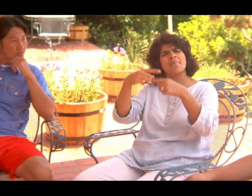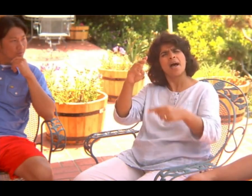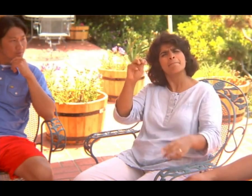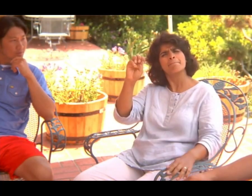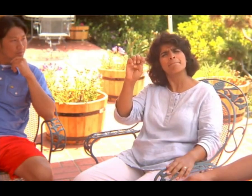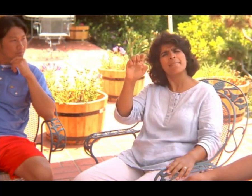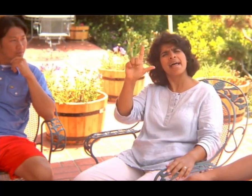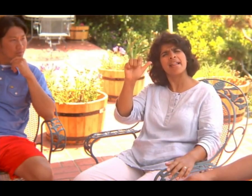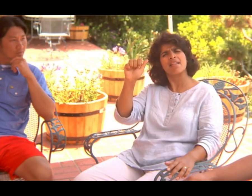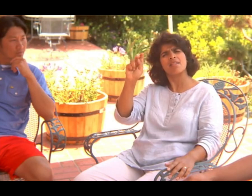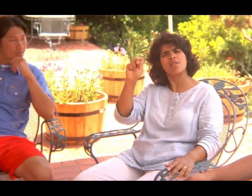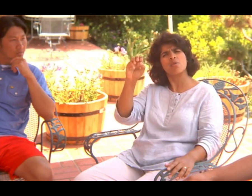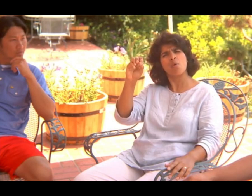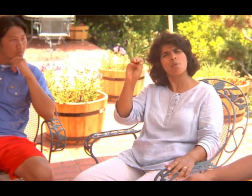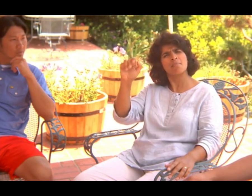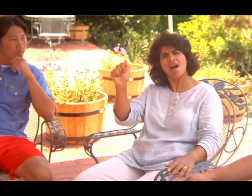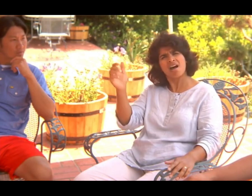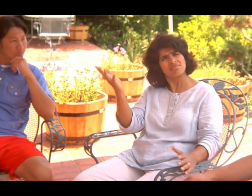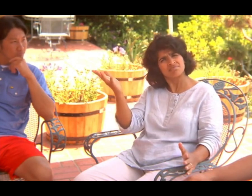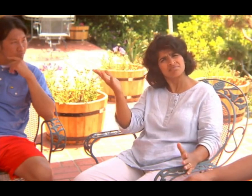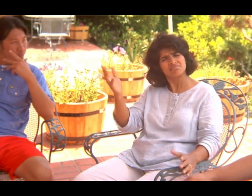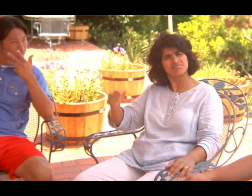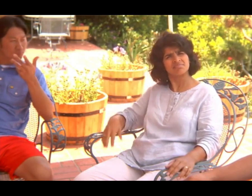What about melanoma?